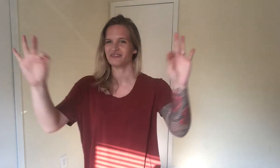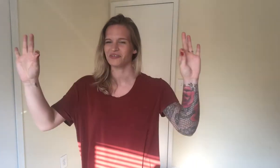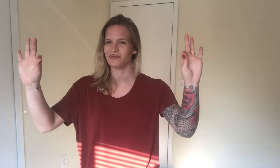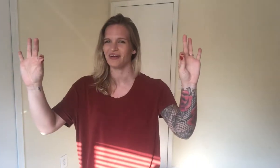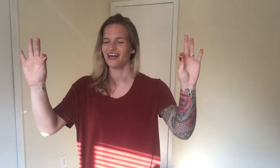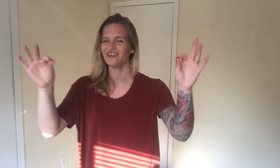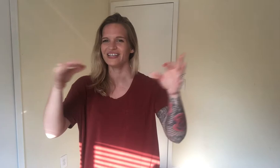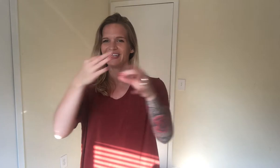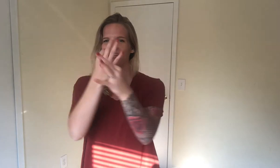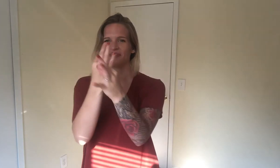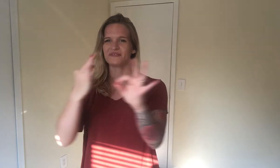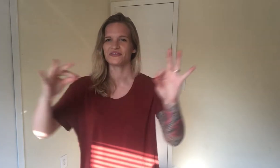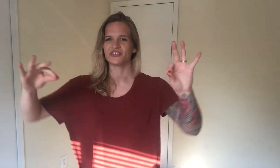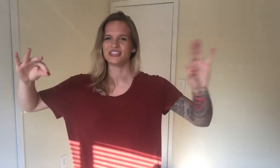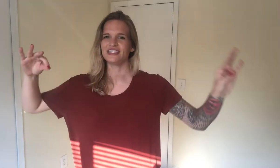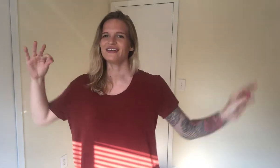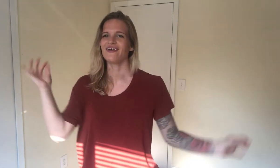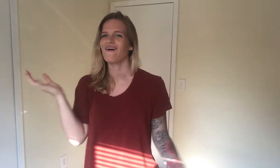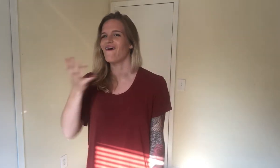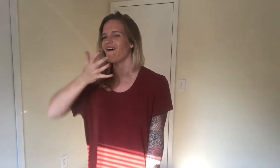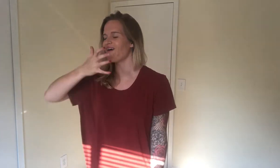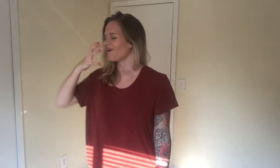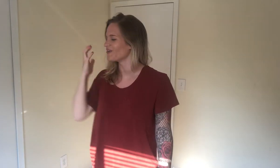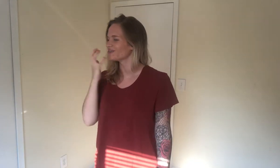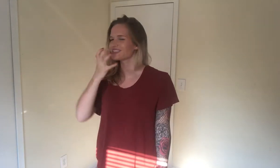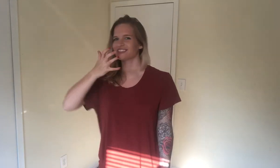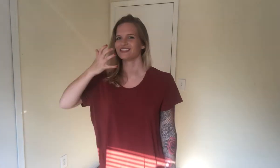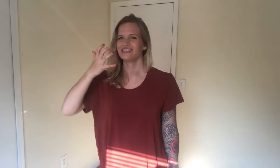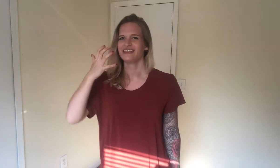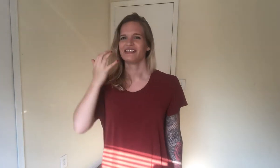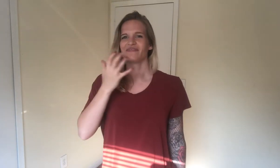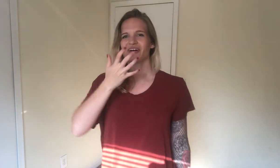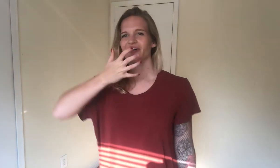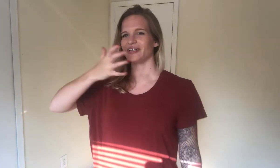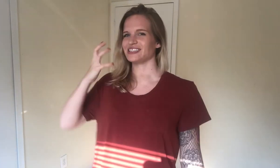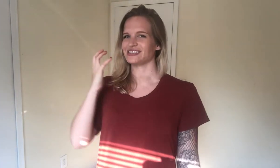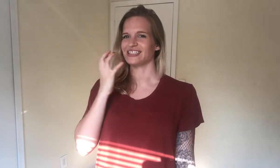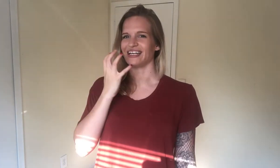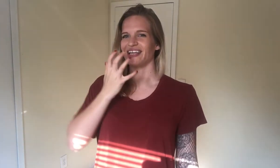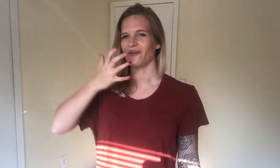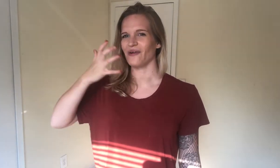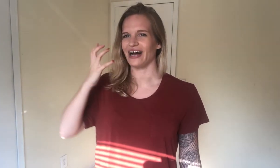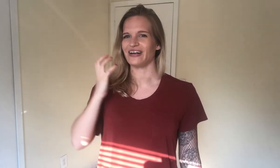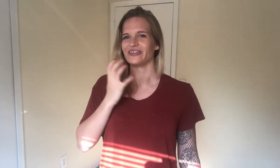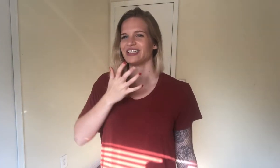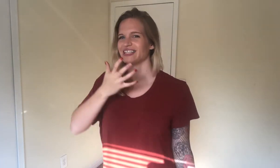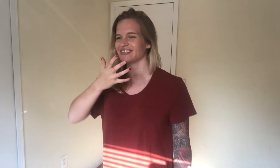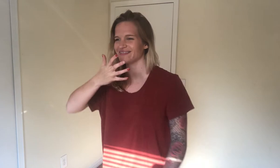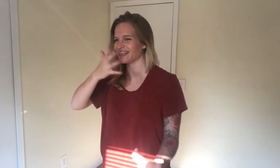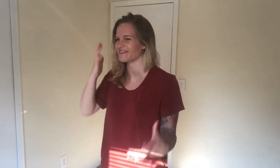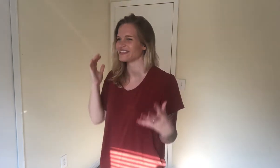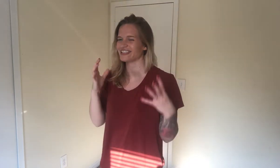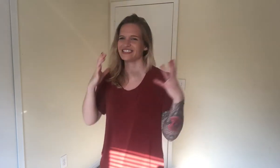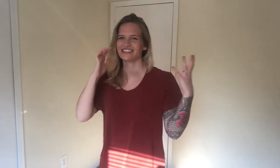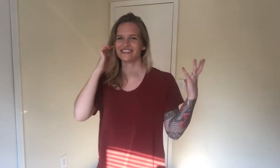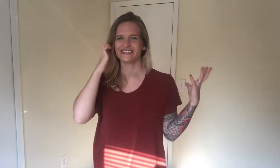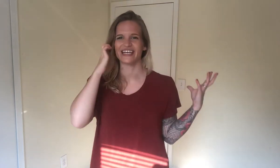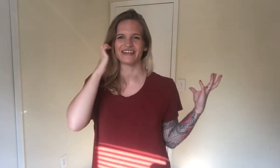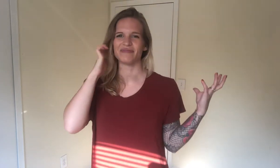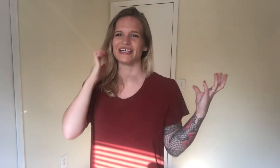flip them out, free, O. So for O, I just signed like wow, like whatever, like cause she's doing like a big